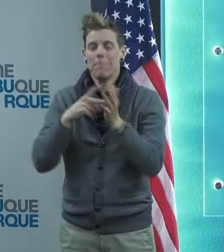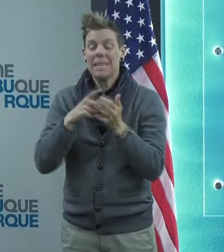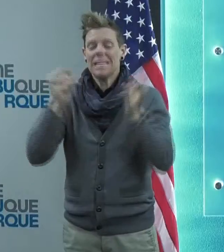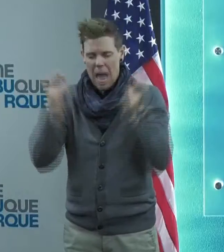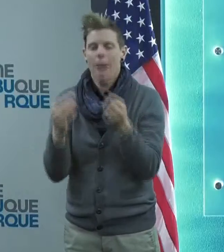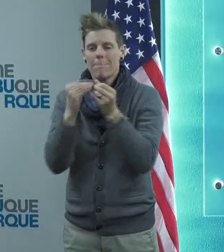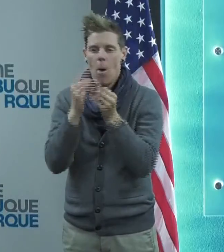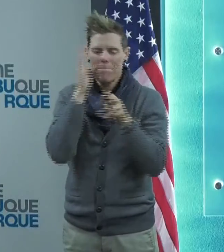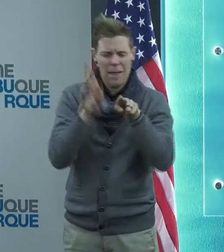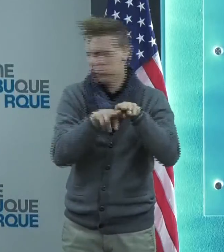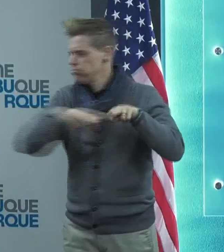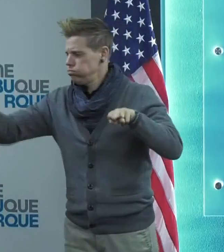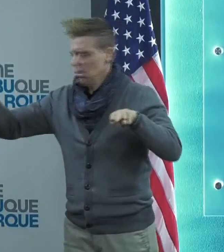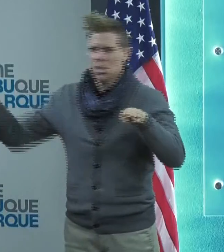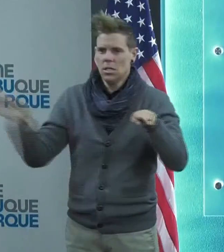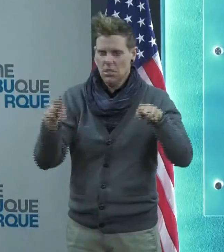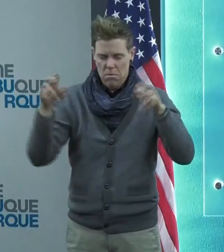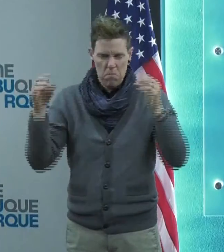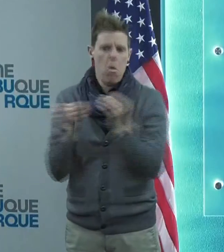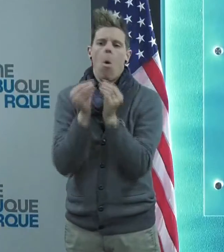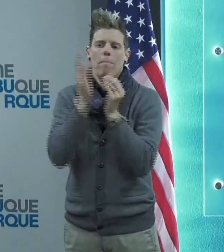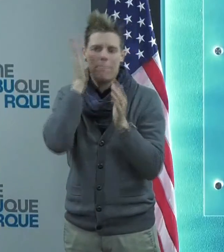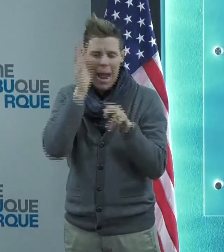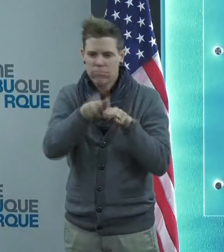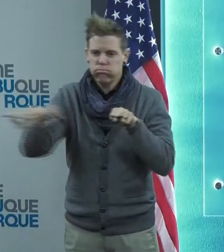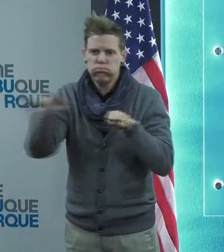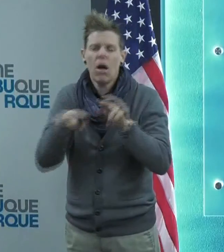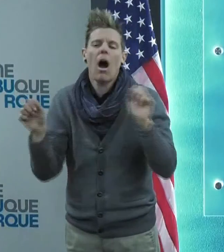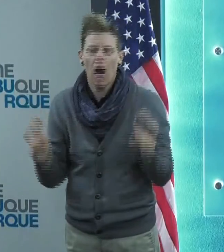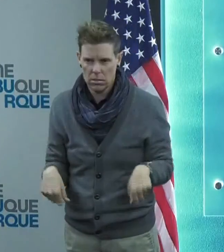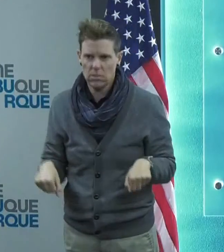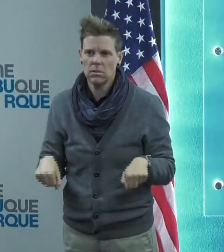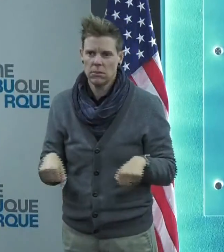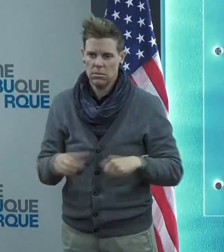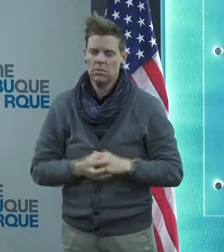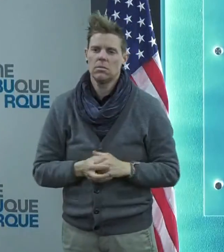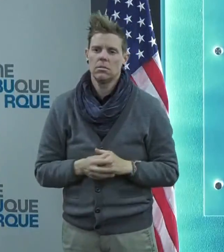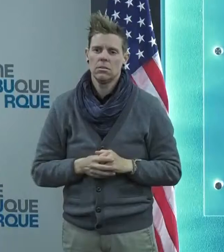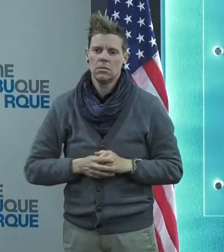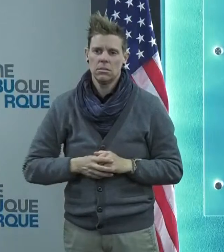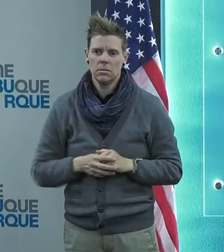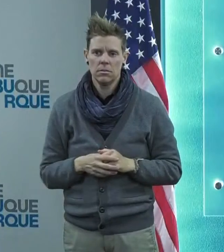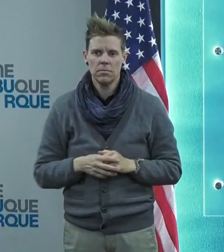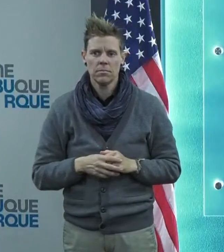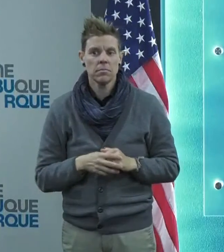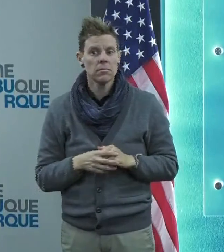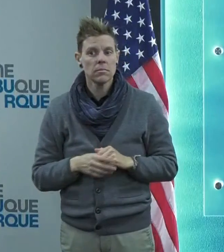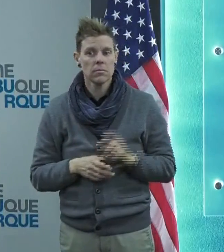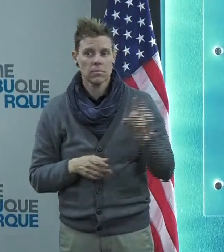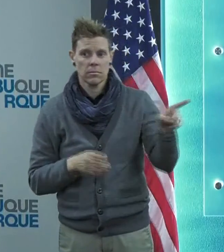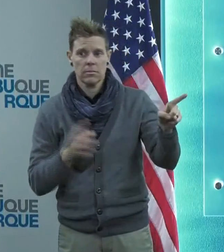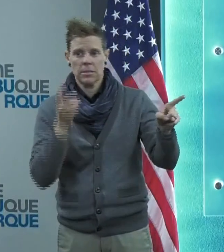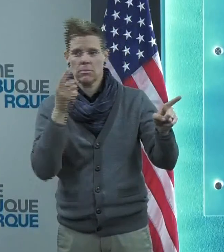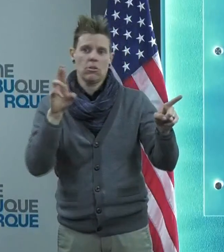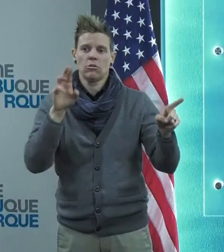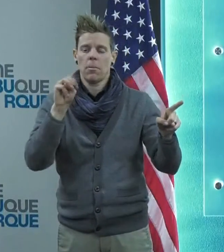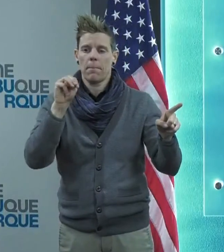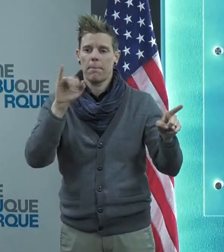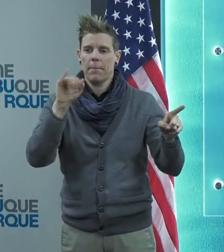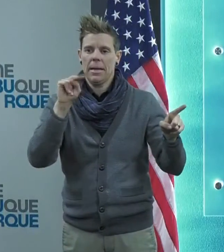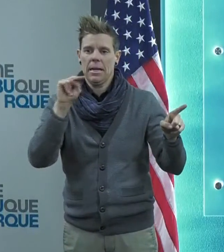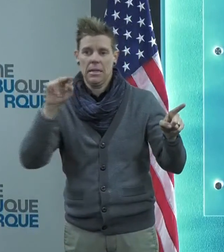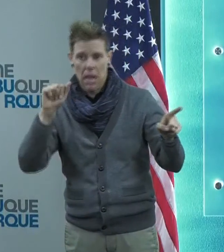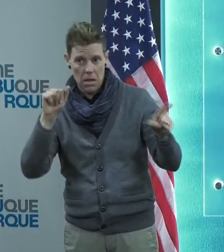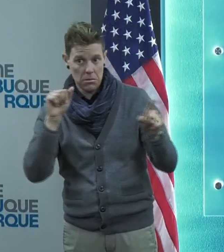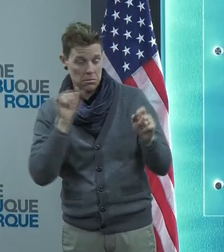we do have a fair amount of flexible capacity remaining. And let me just check, Dr. Demena tracks this on a daily basis. Do you want to add anything else to